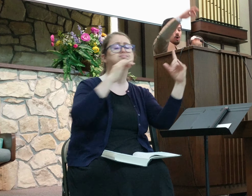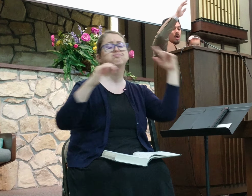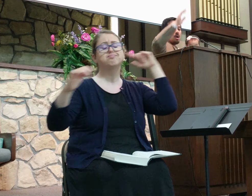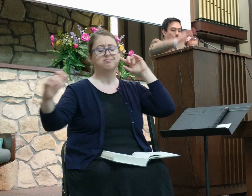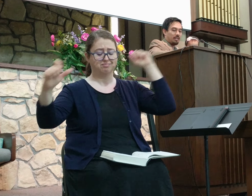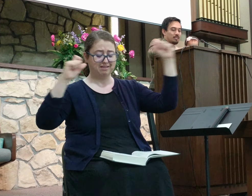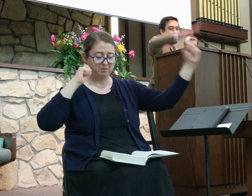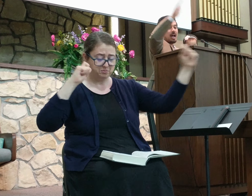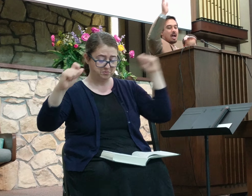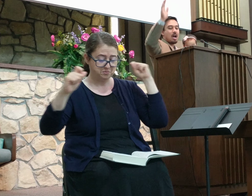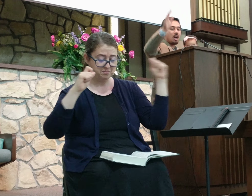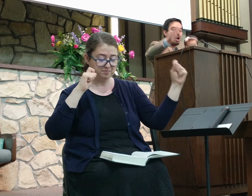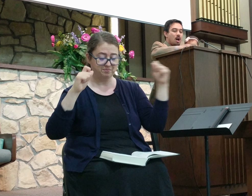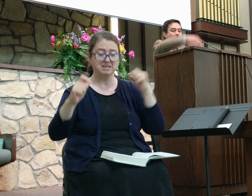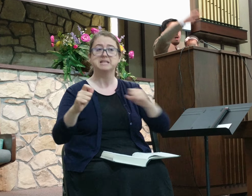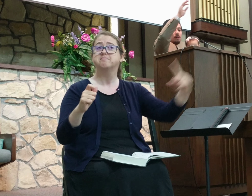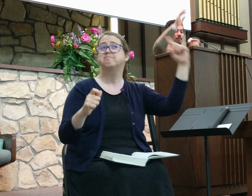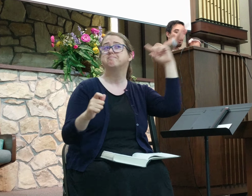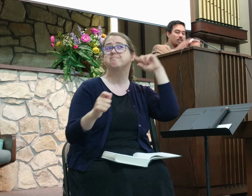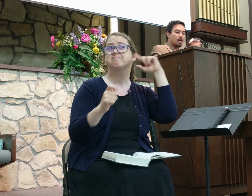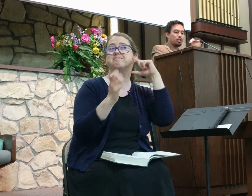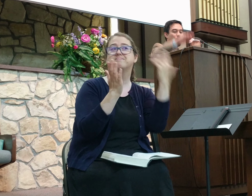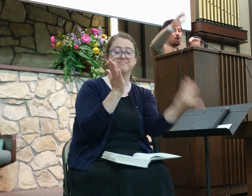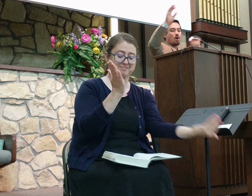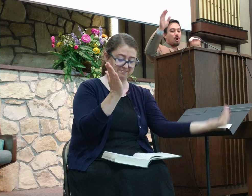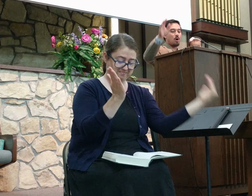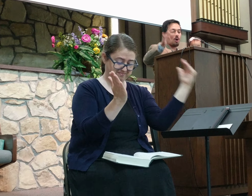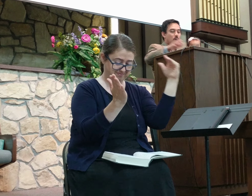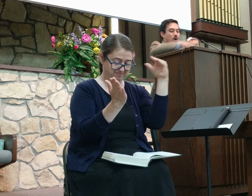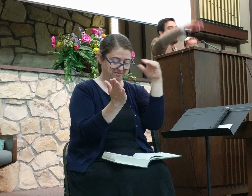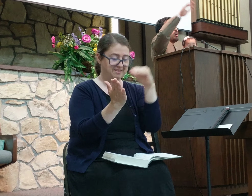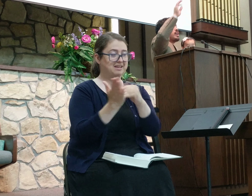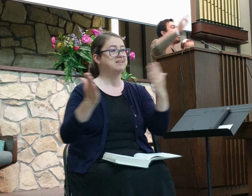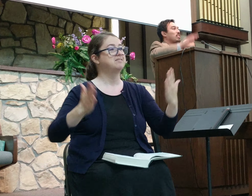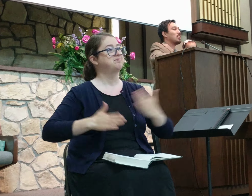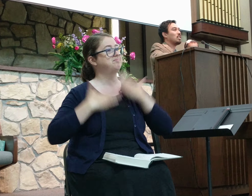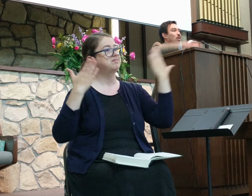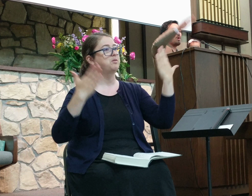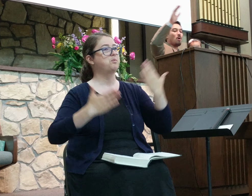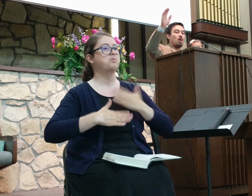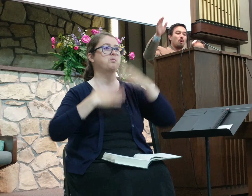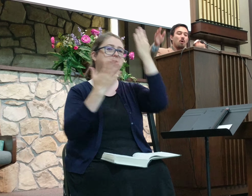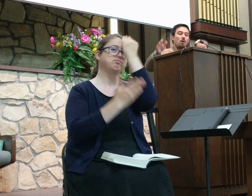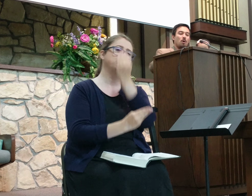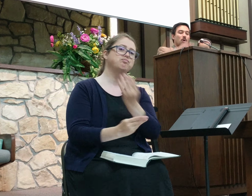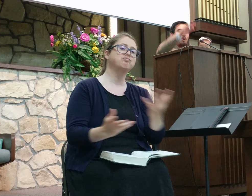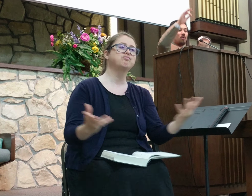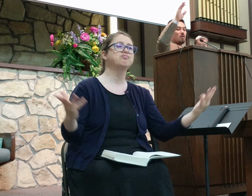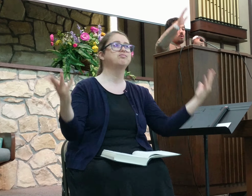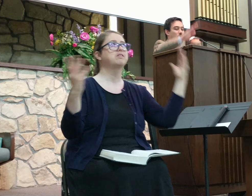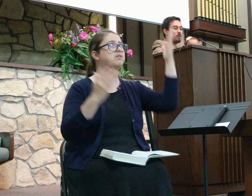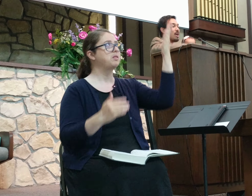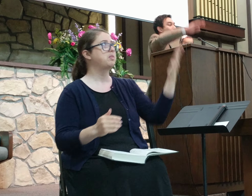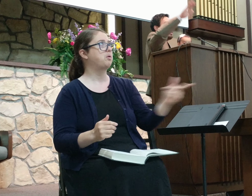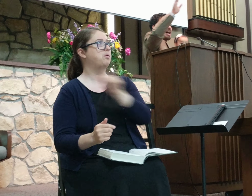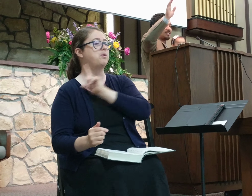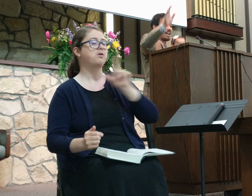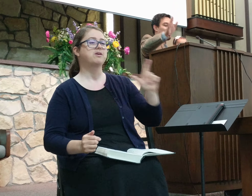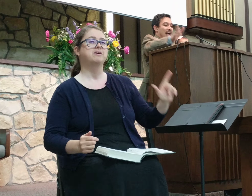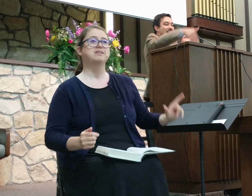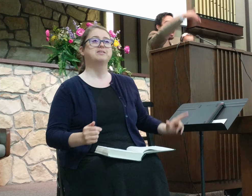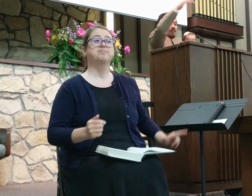Sing a for the joy of the Lord.